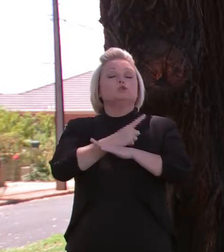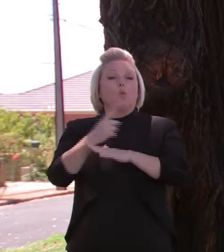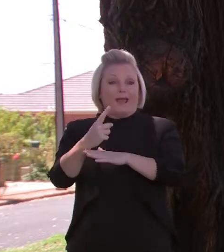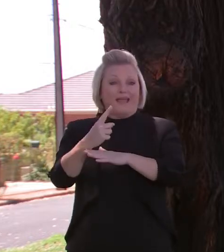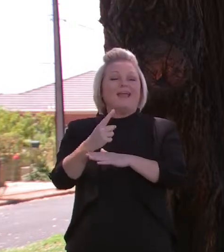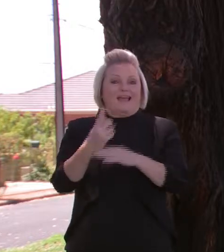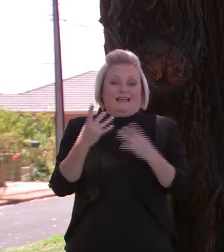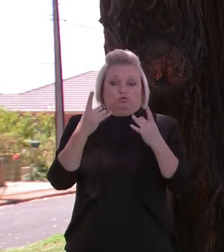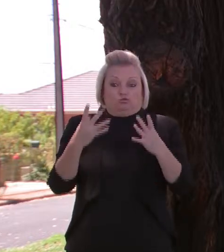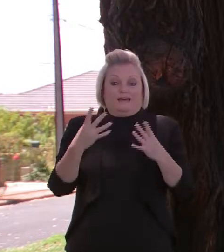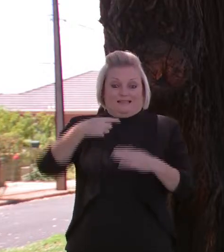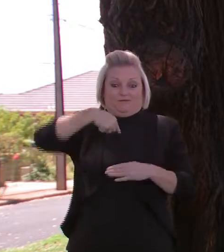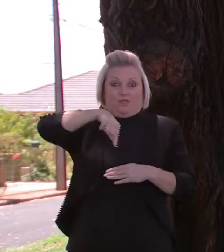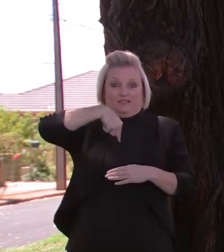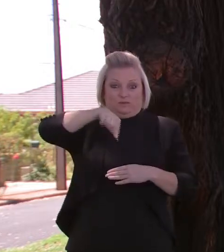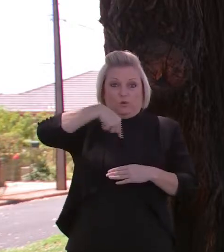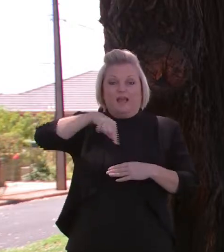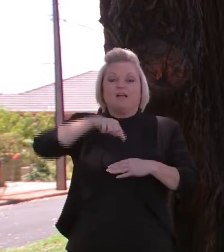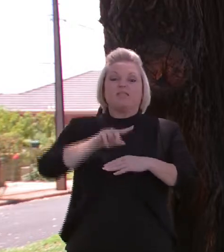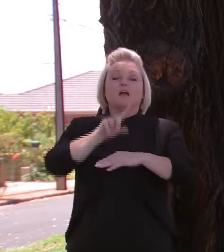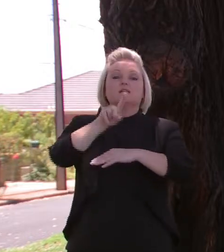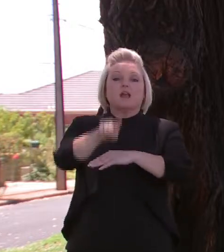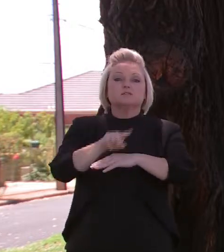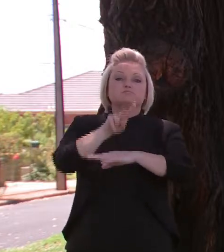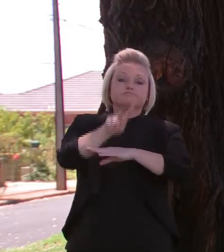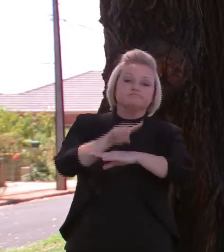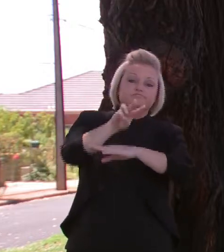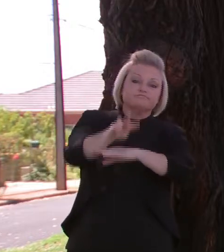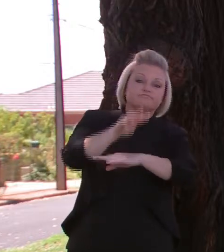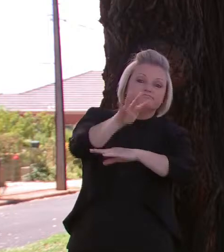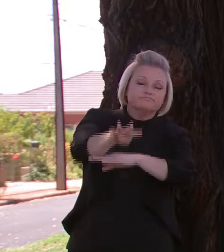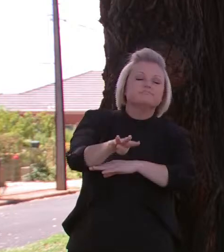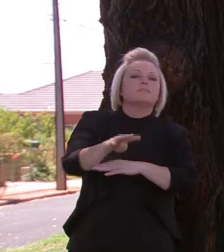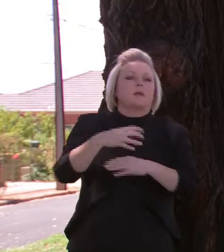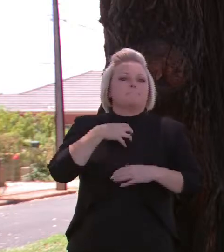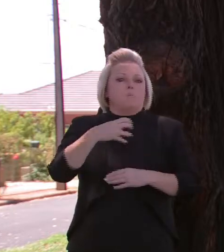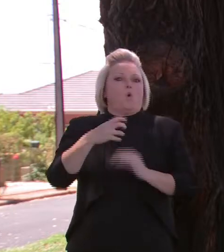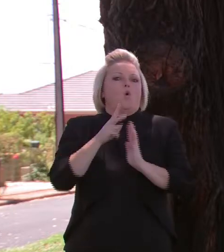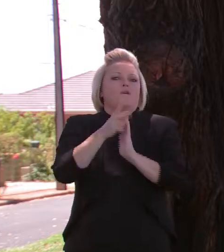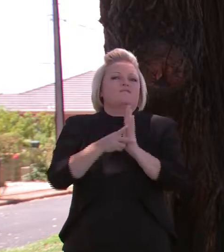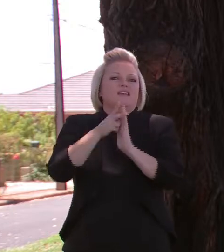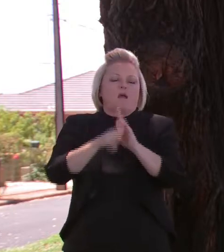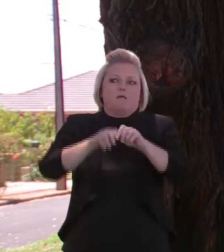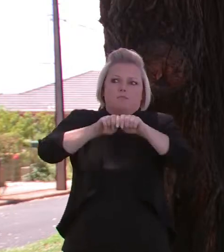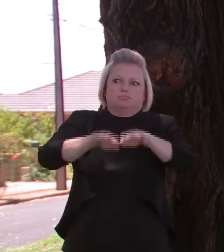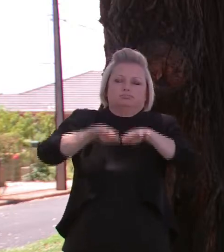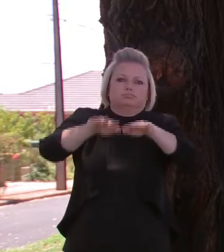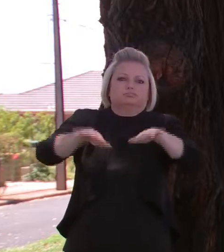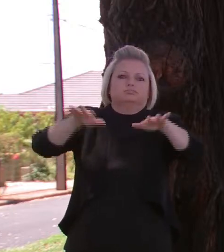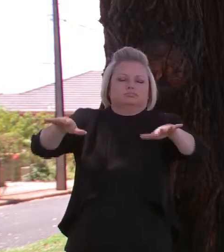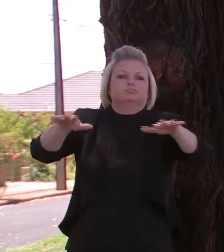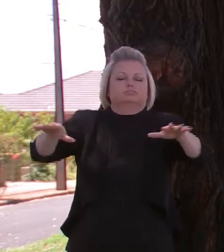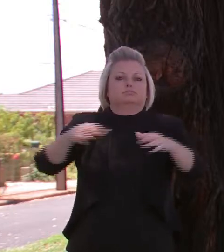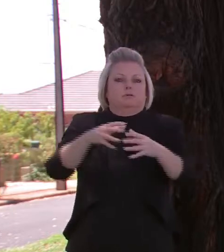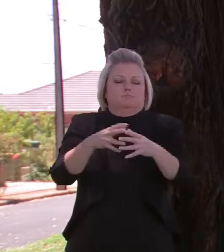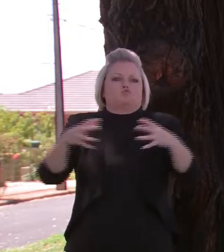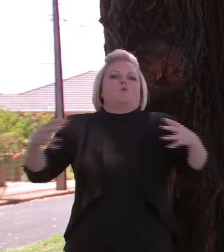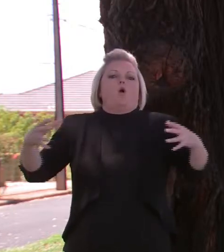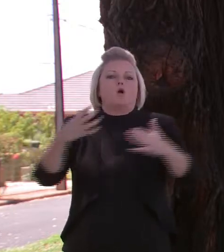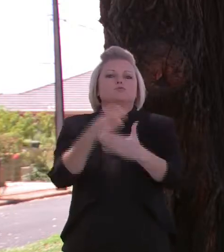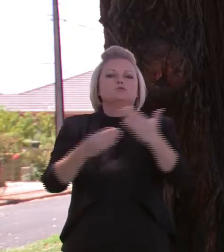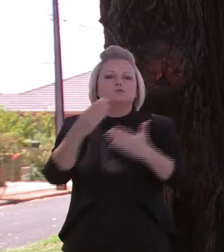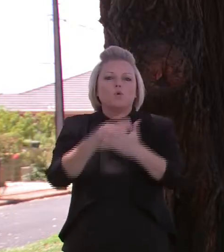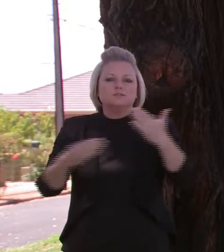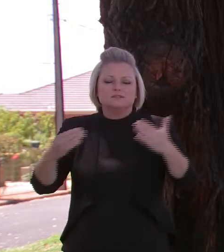them week by week. Over the first 4 weeks we're planning on having those dozens, actually hundreds of lessons prepared, given that each year